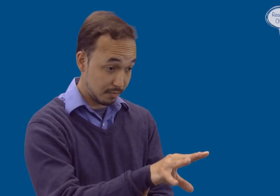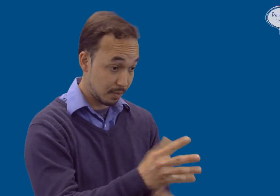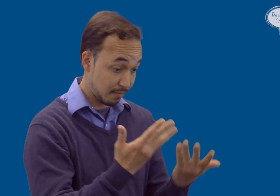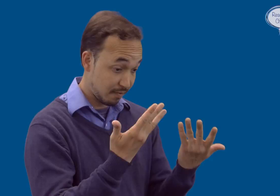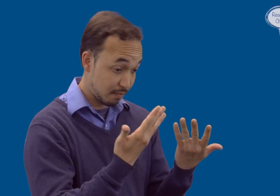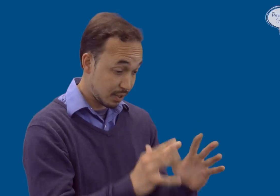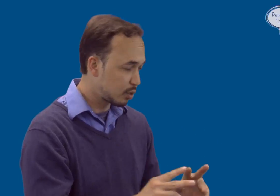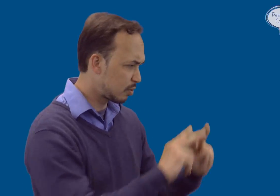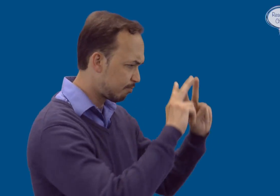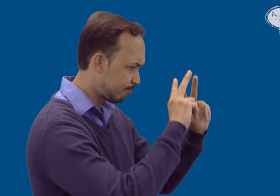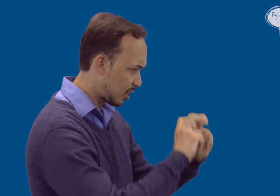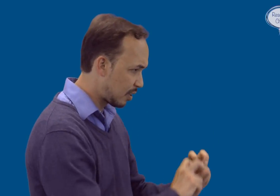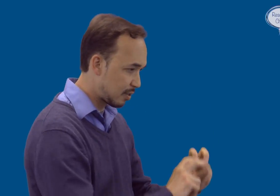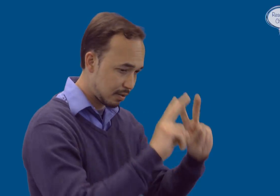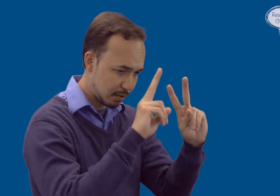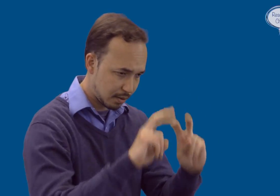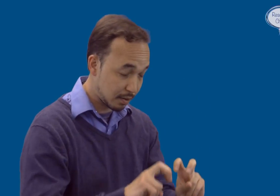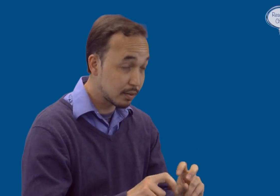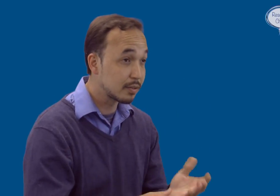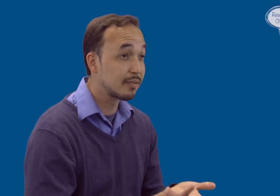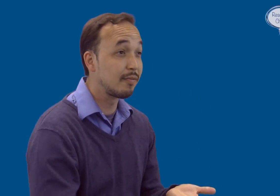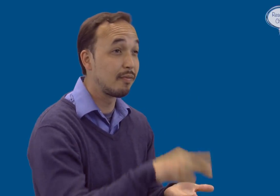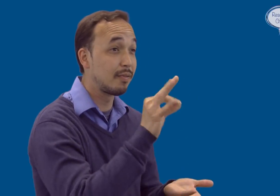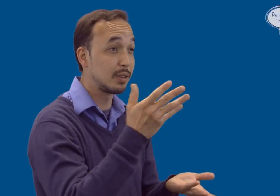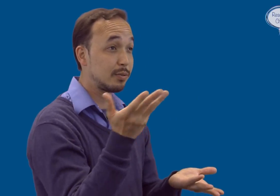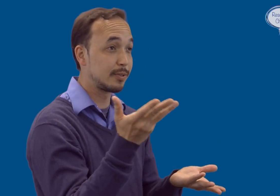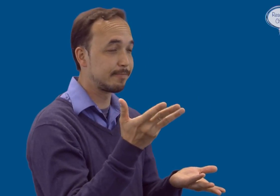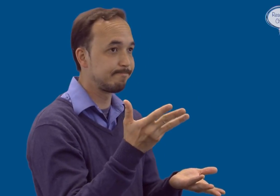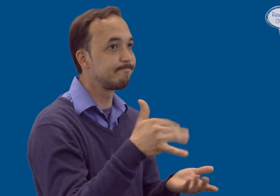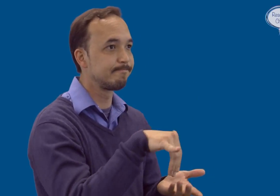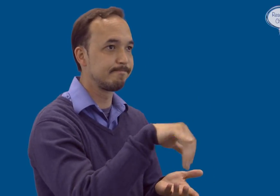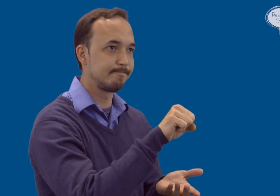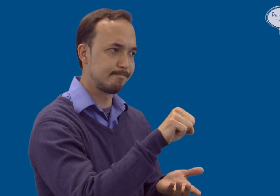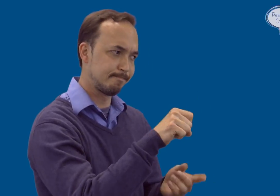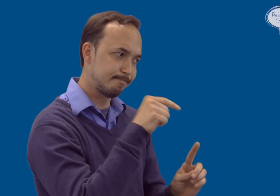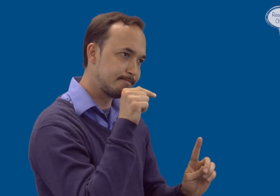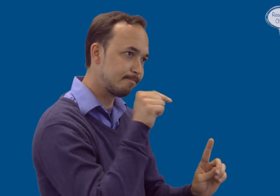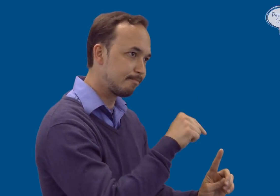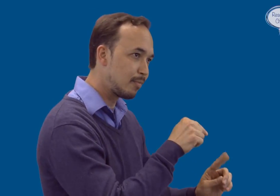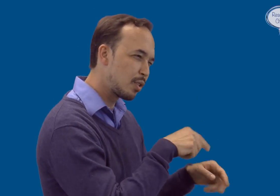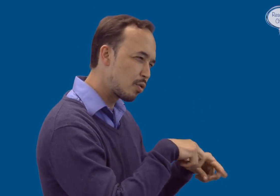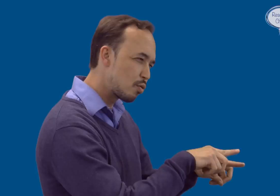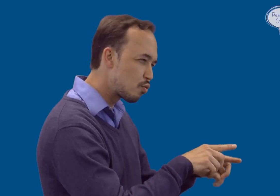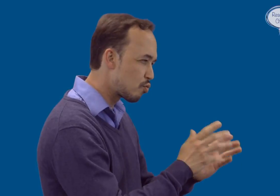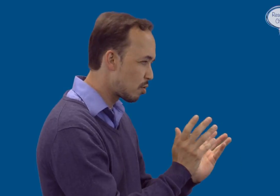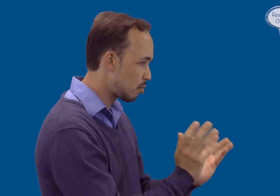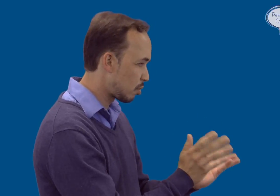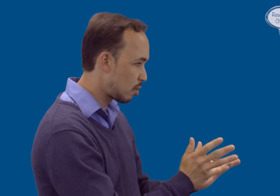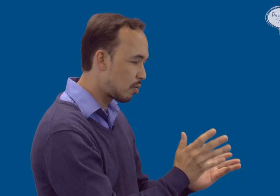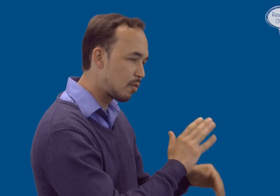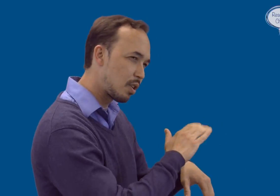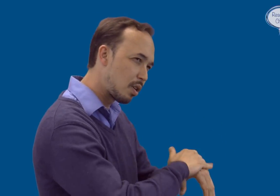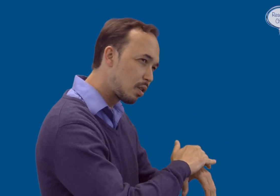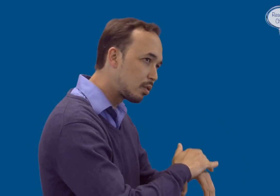collection was completed, I analyzed the data and found that, indeed, during